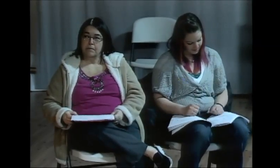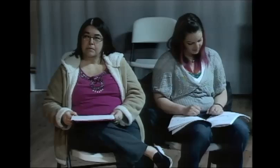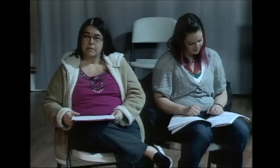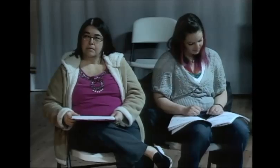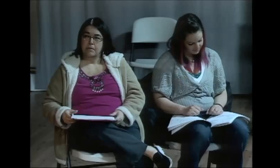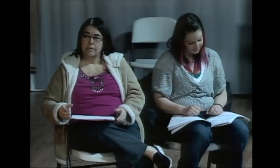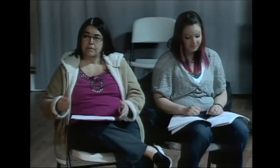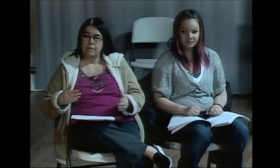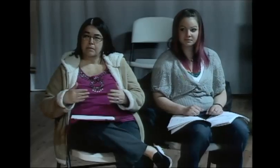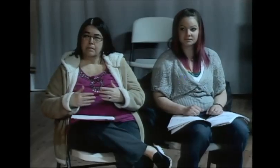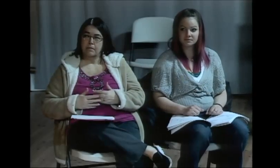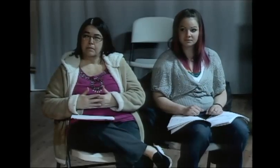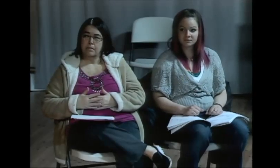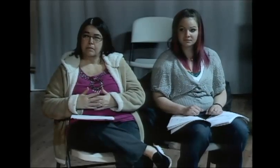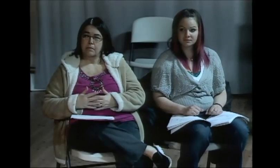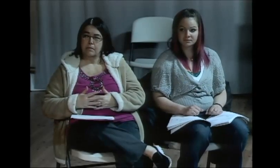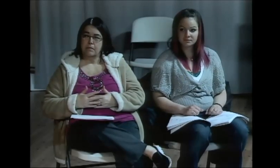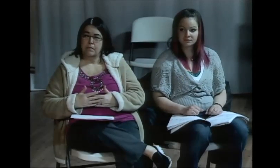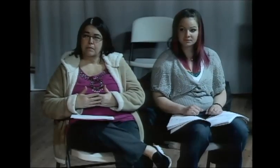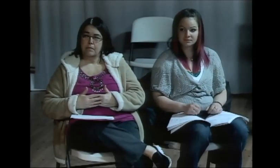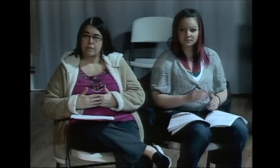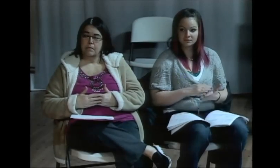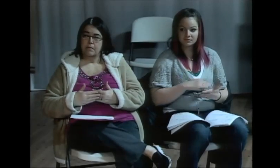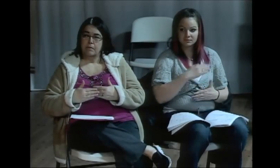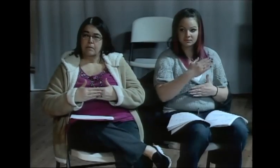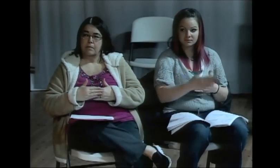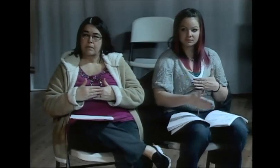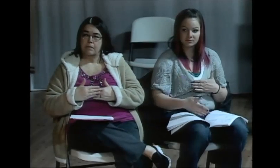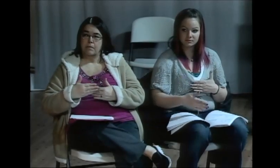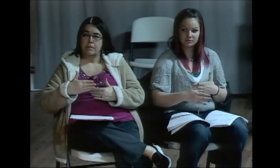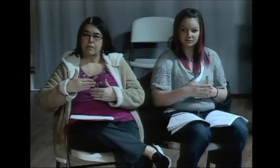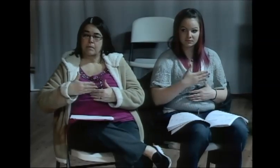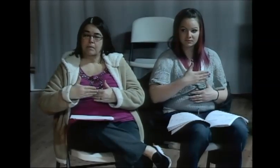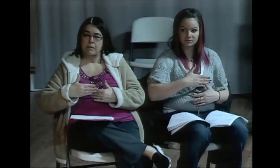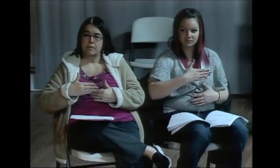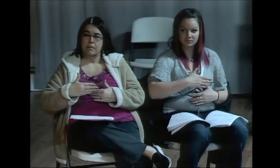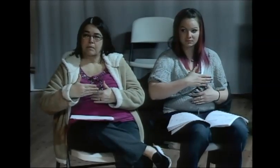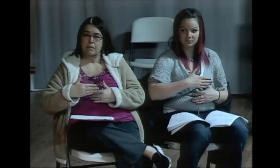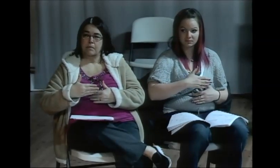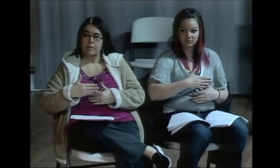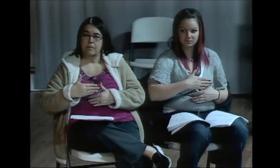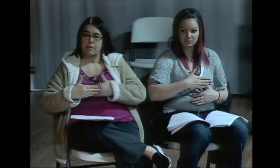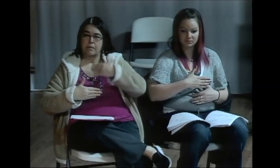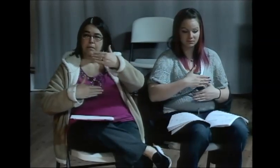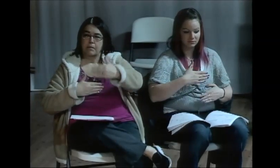When we move on and we want to do something next. So here's your stable point, next.